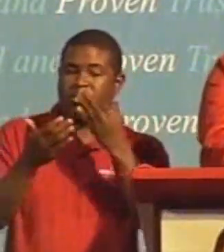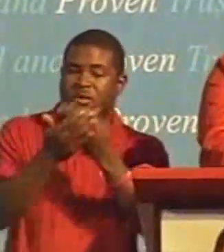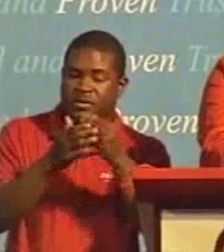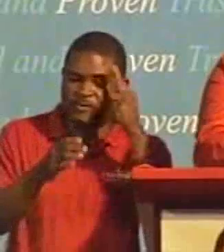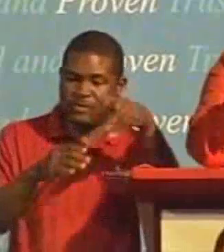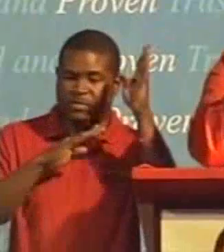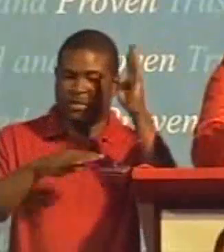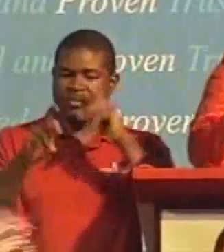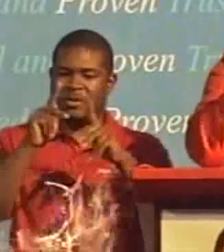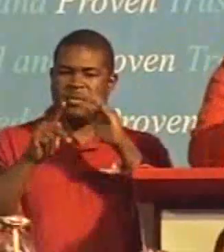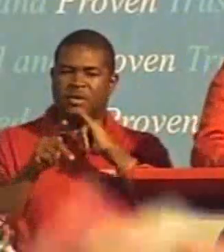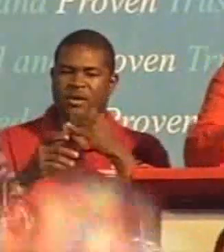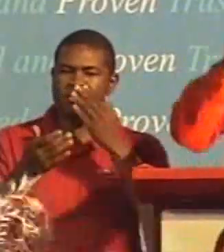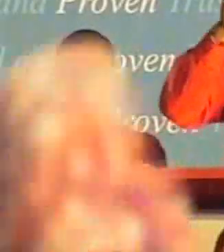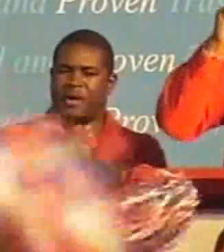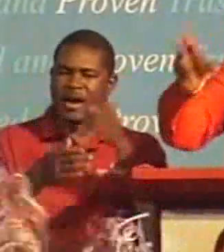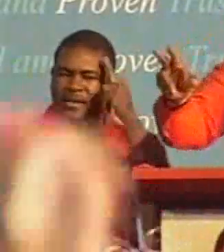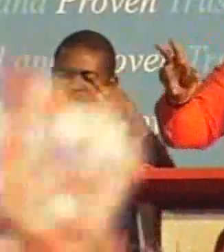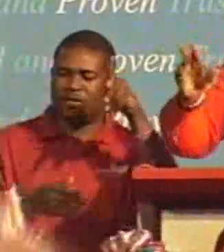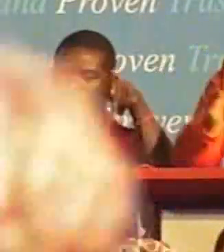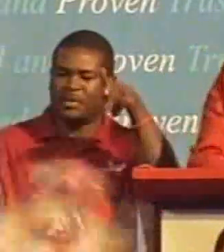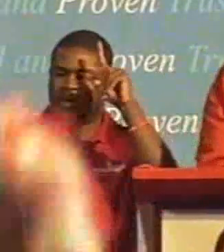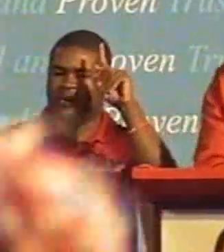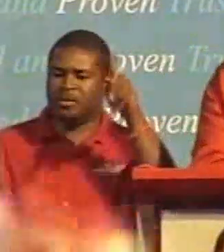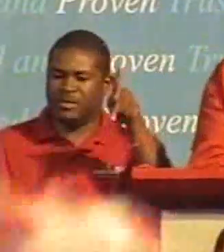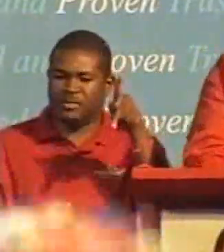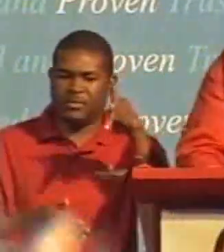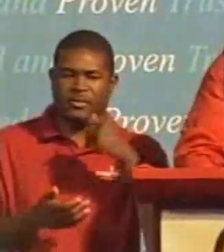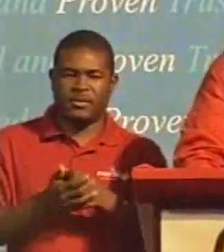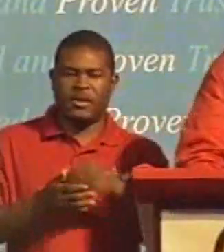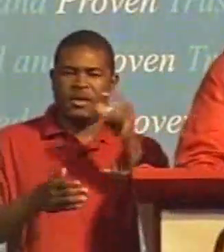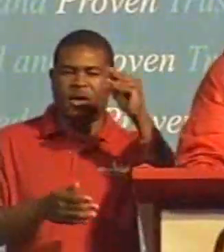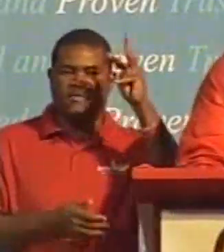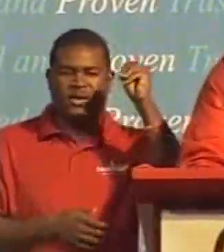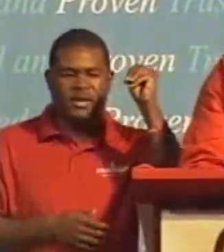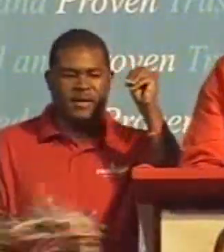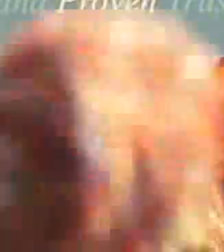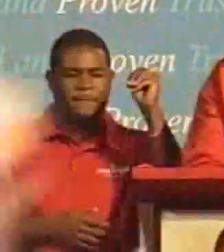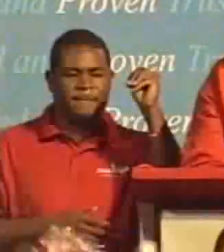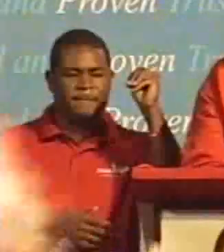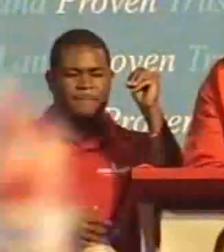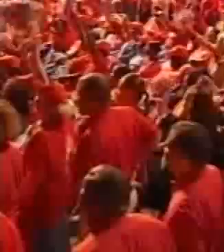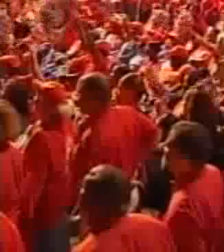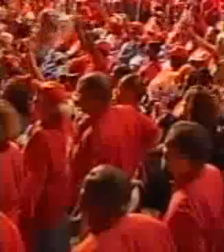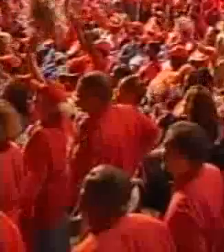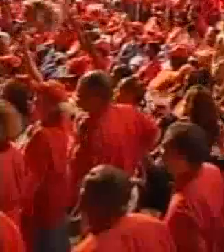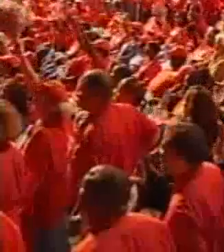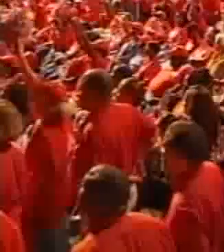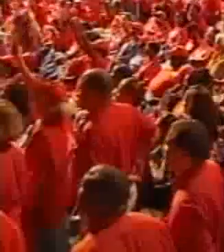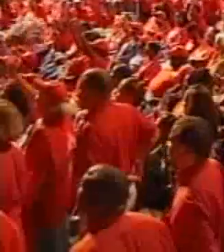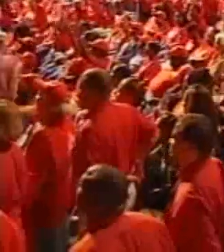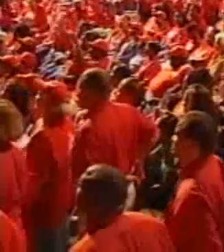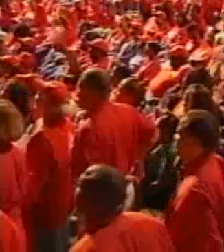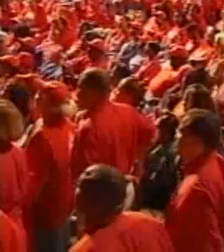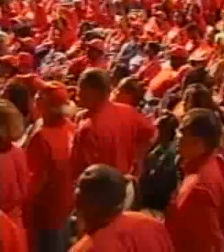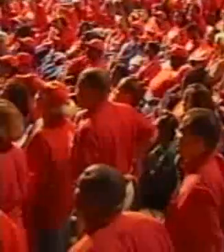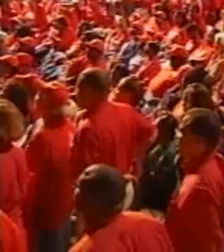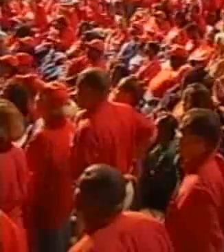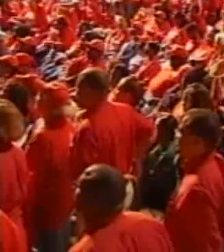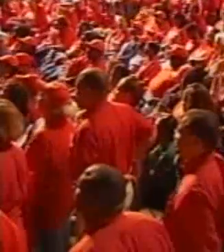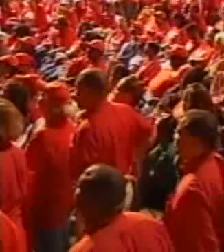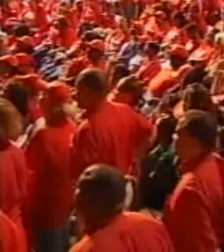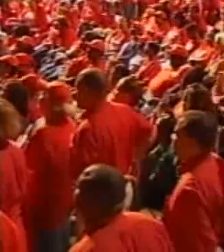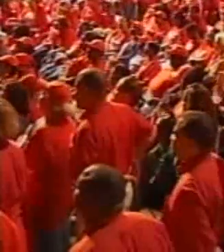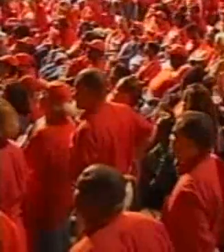Bahamian people is bad for PLP. FNM St. Just yesterday, I